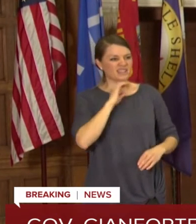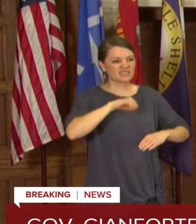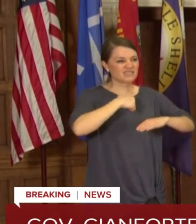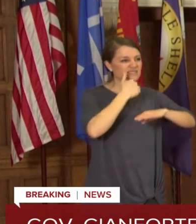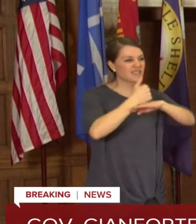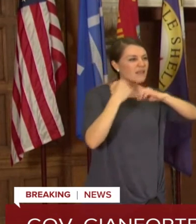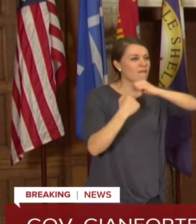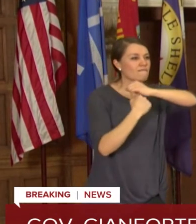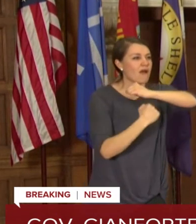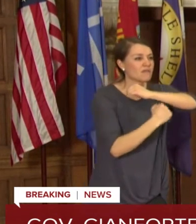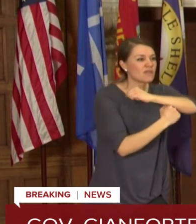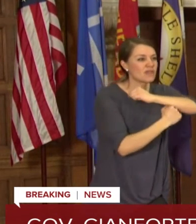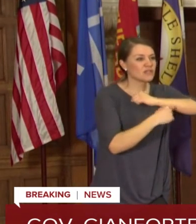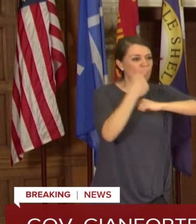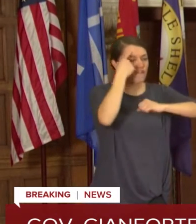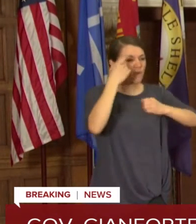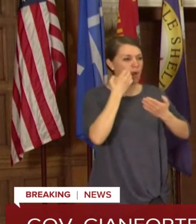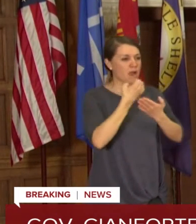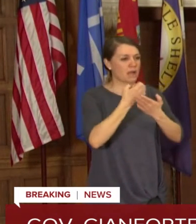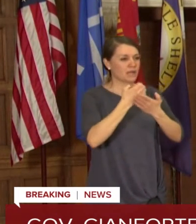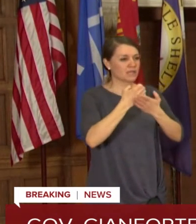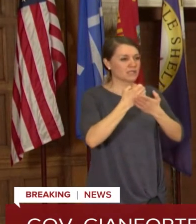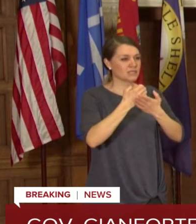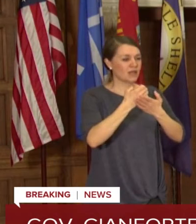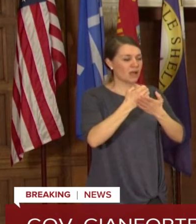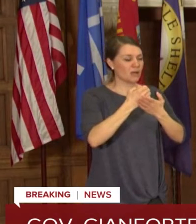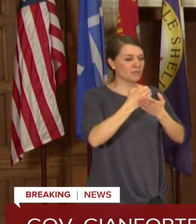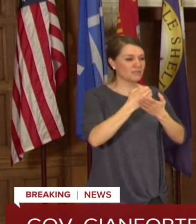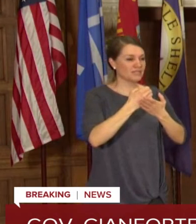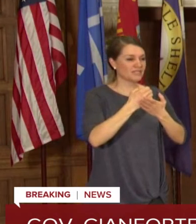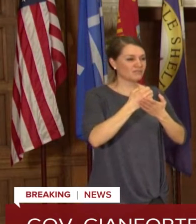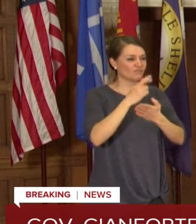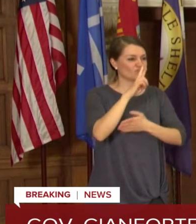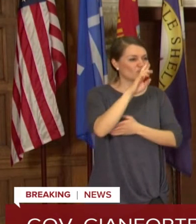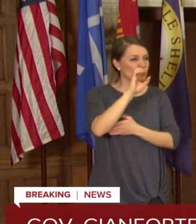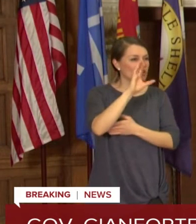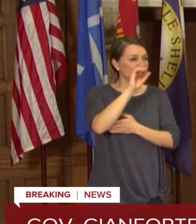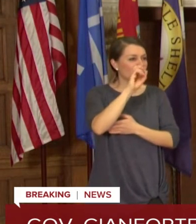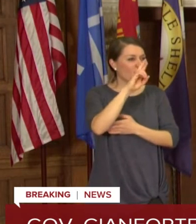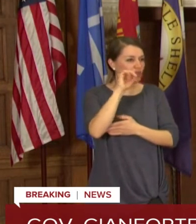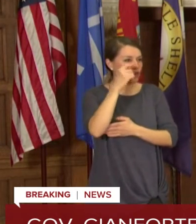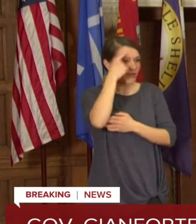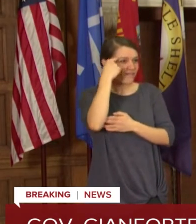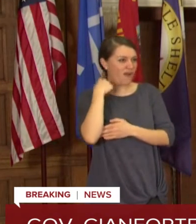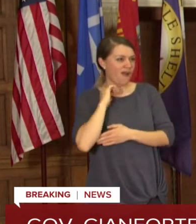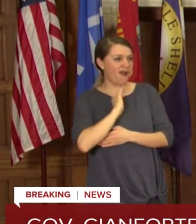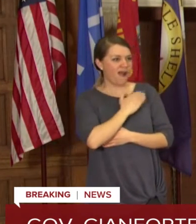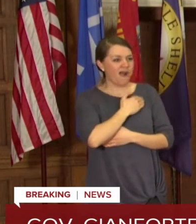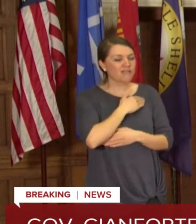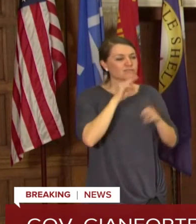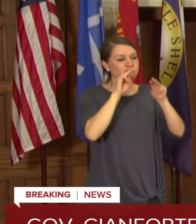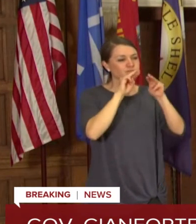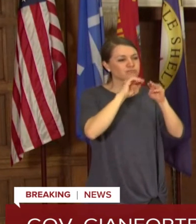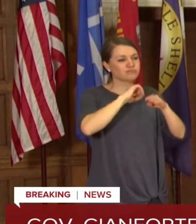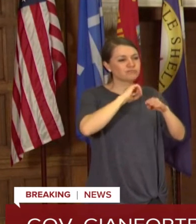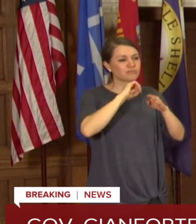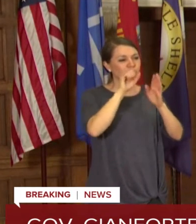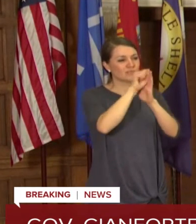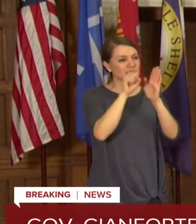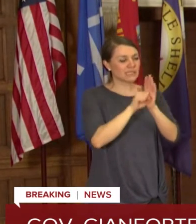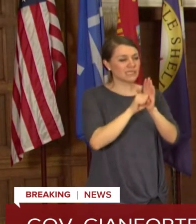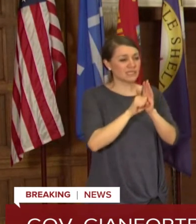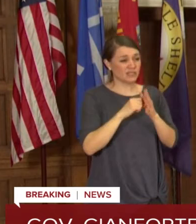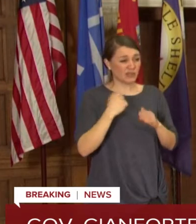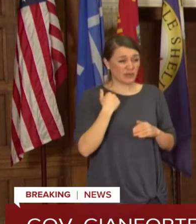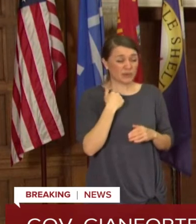foundation for an economic recovery for the state of Montana. It's a law, quite frankly, we had hoped Congress